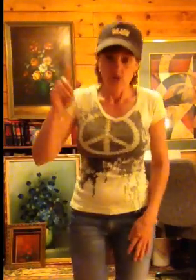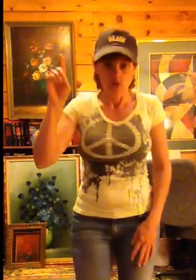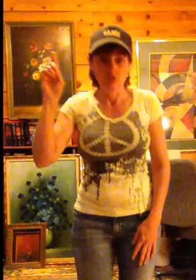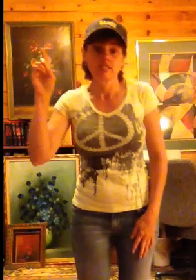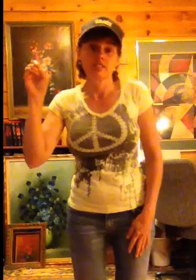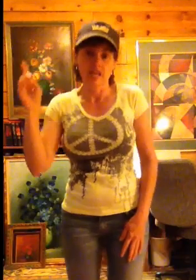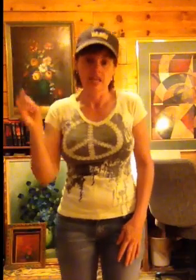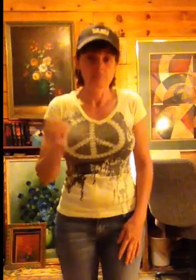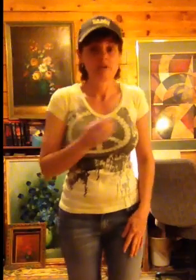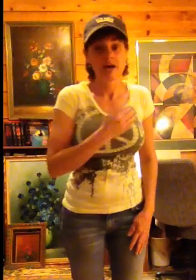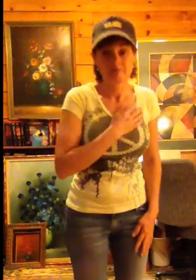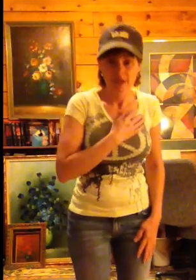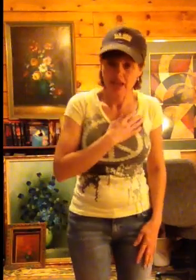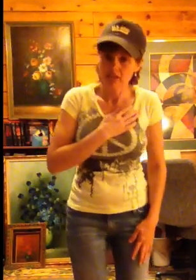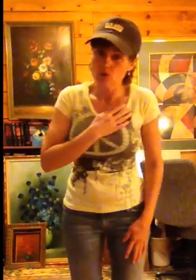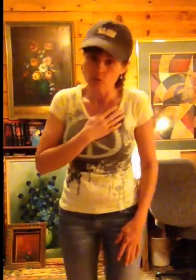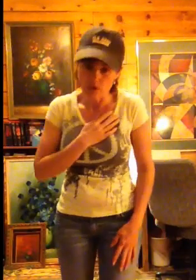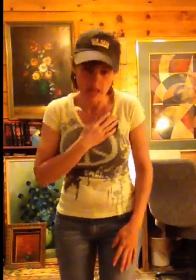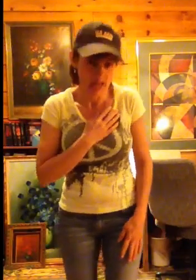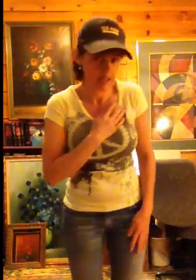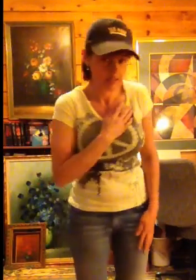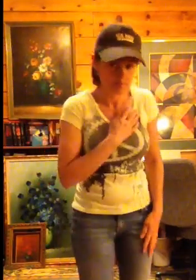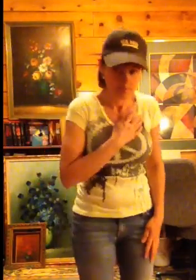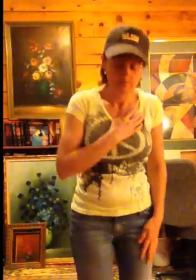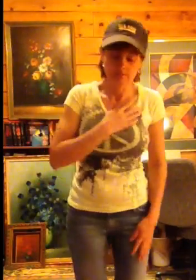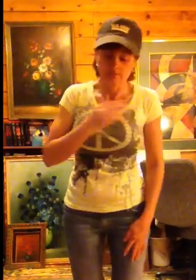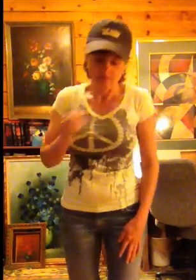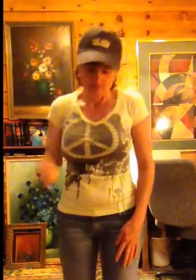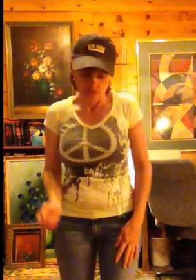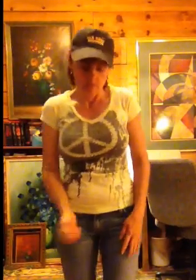You would take my pain away.